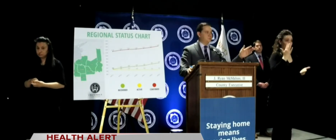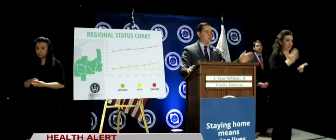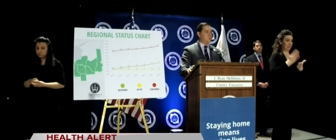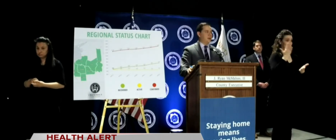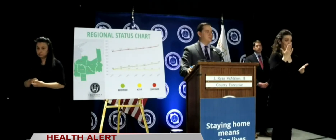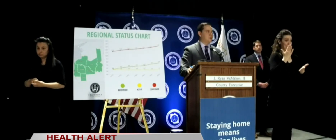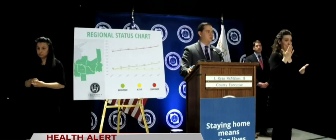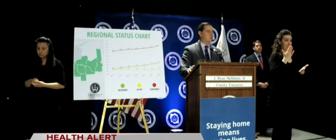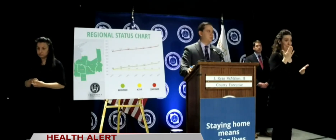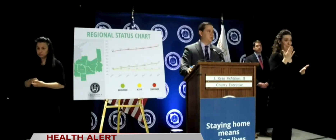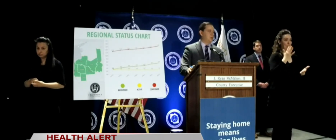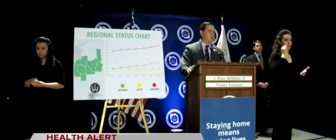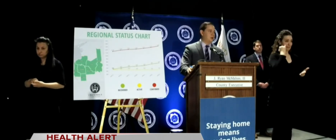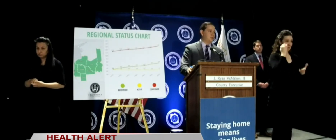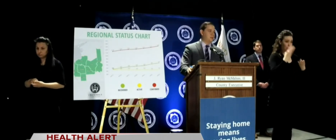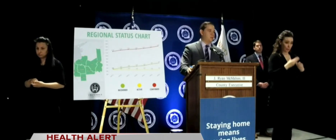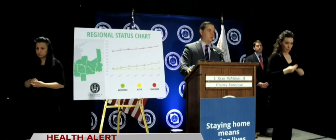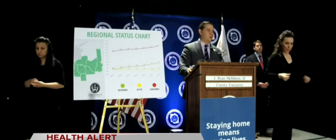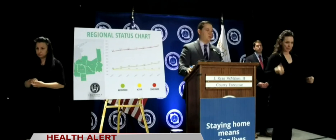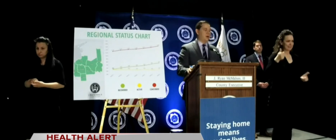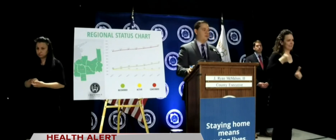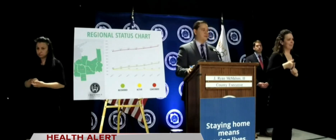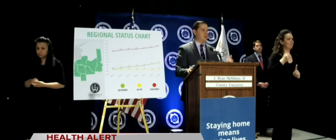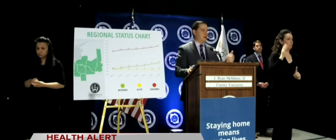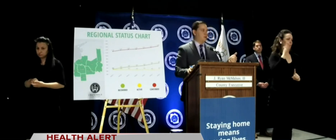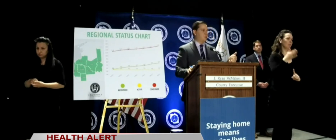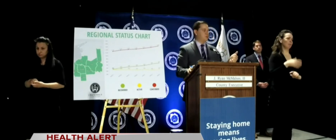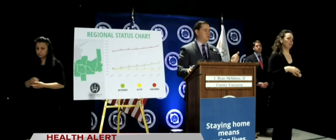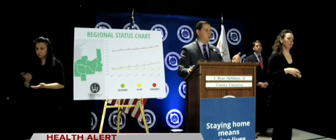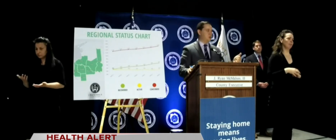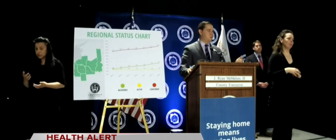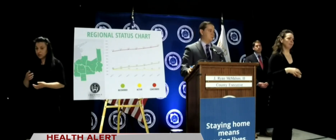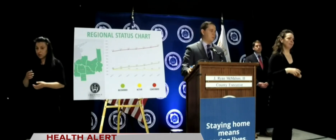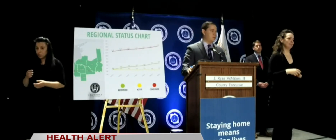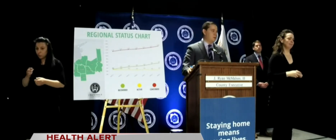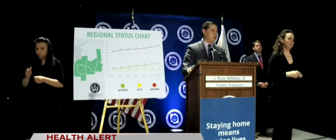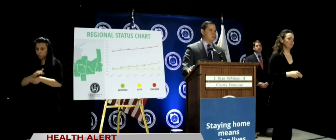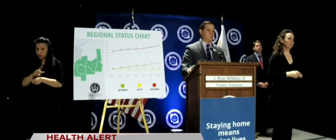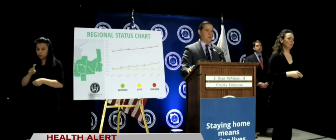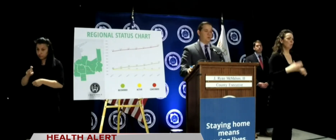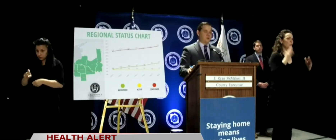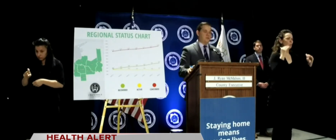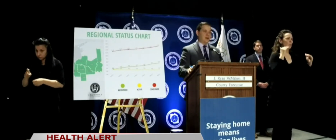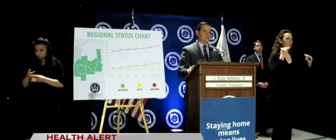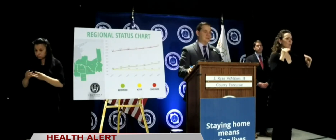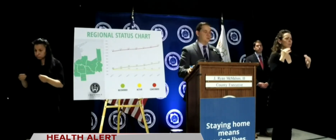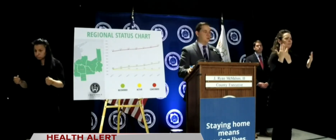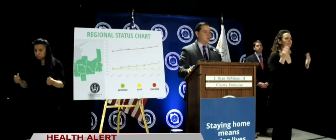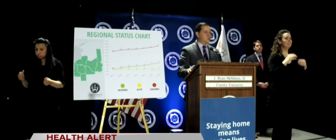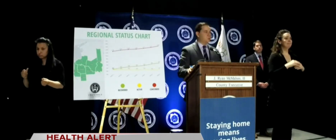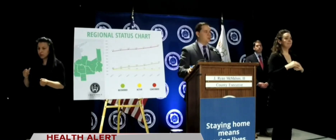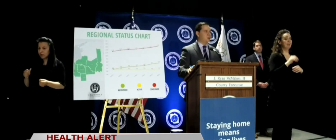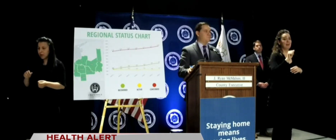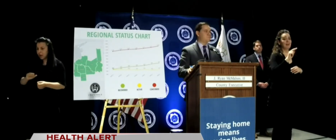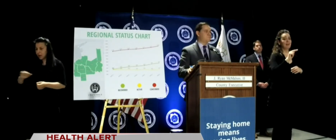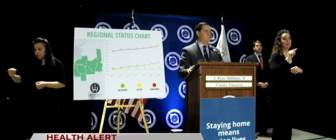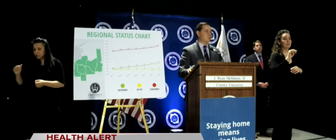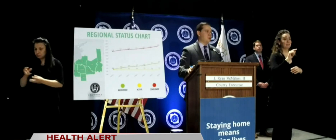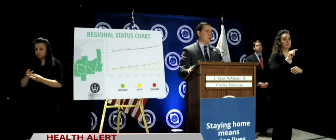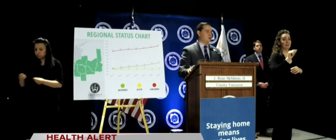leaves really by itself. At some point, we'll have antiviral ways to treat it. And at some point, we'll have a vaccine, but it will still be